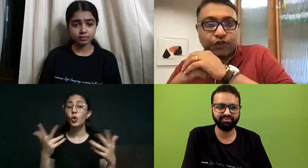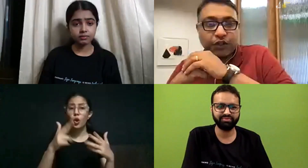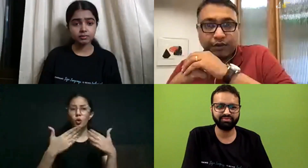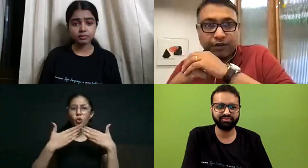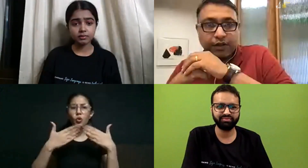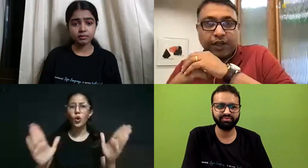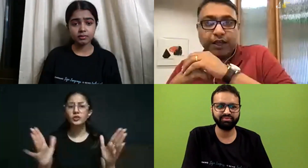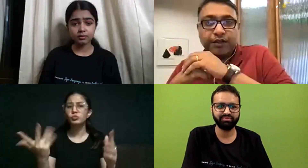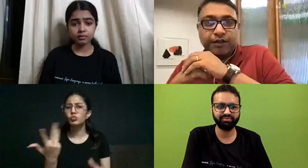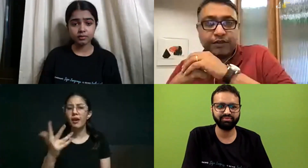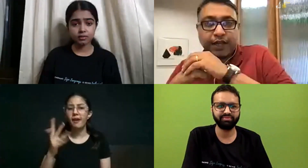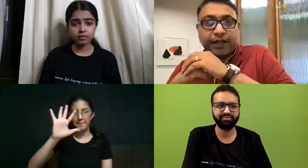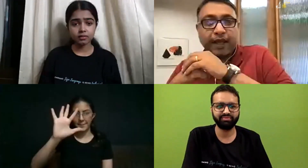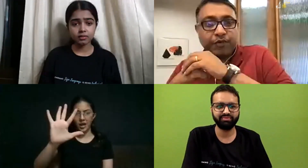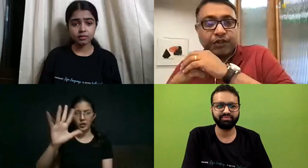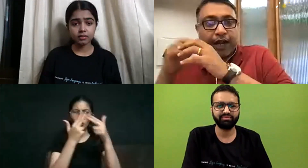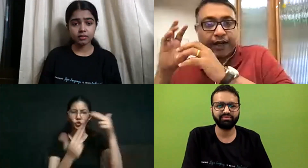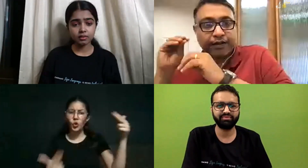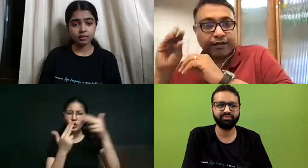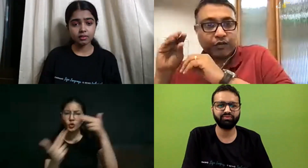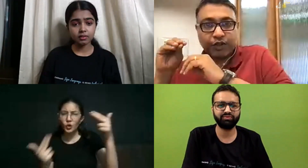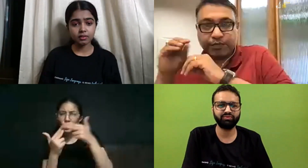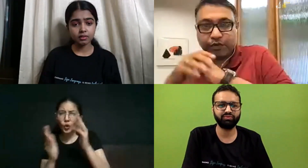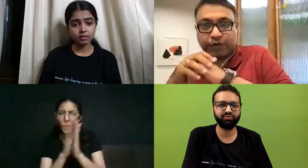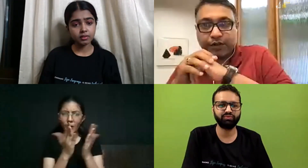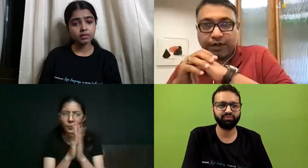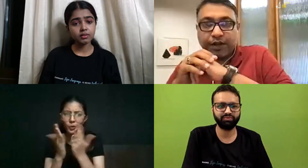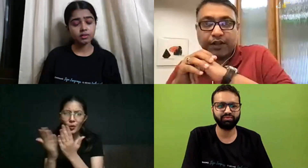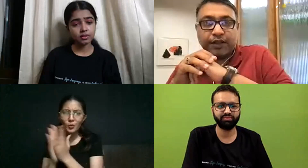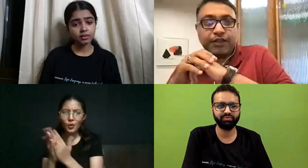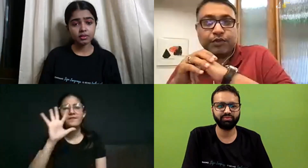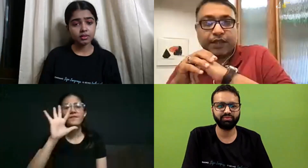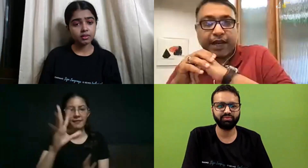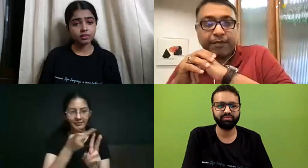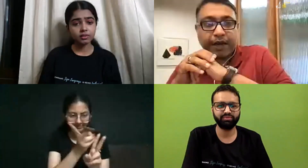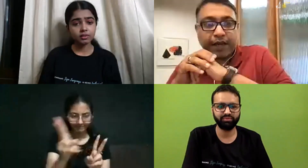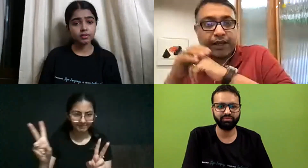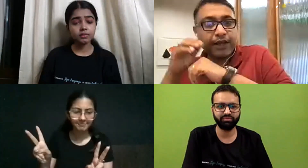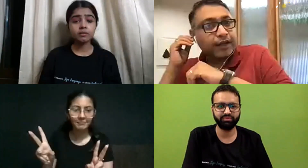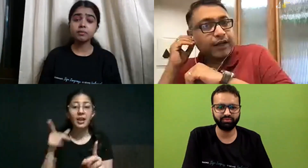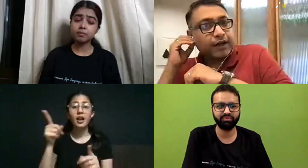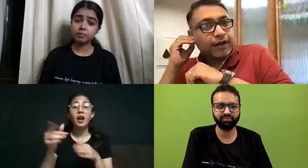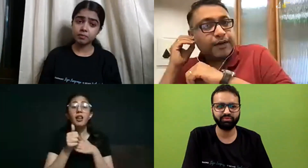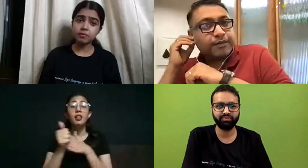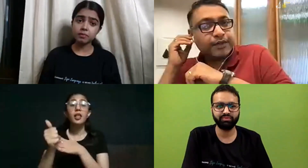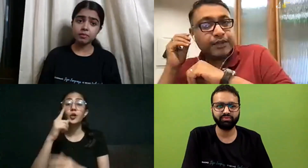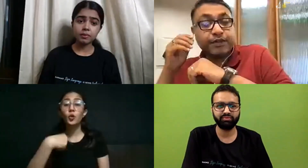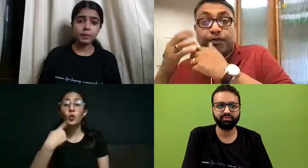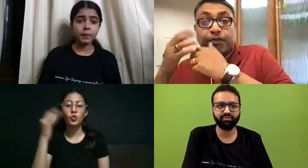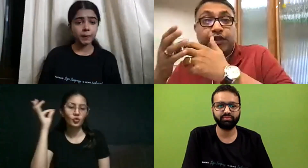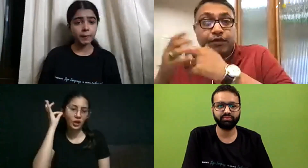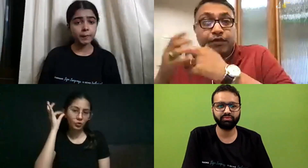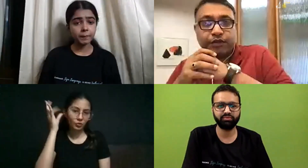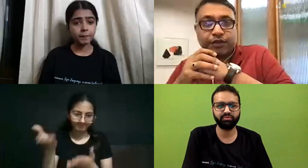for children in sign language and voice mode. This was led by this